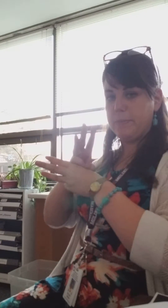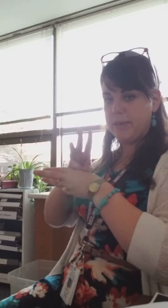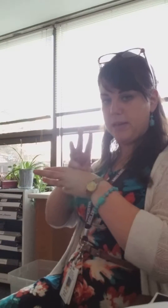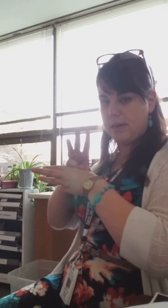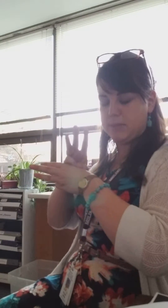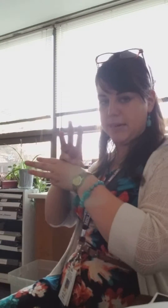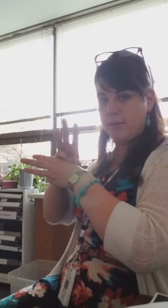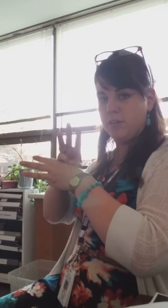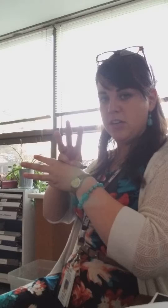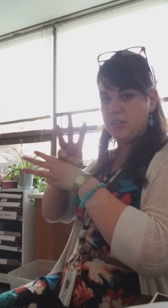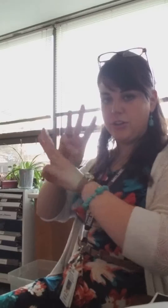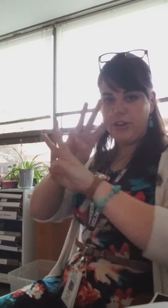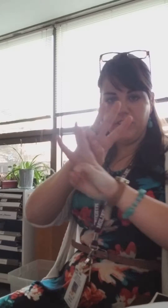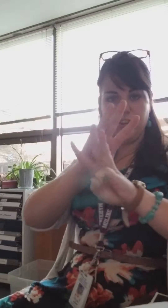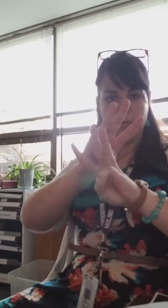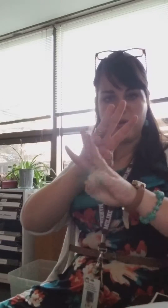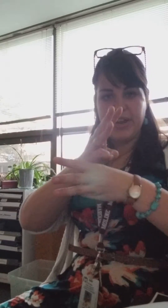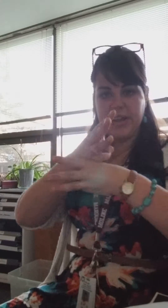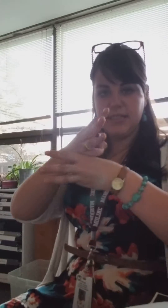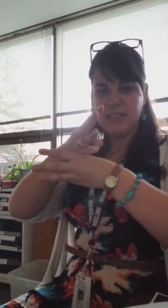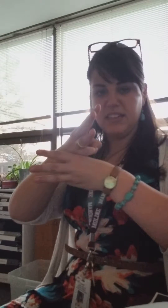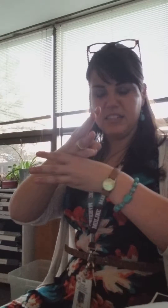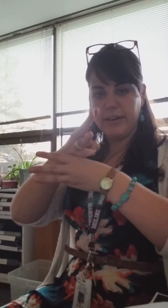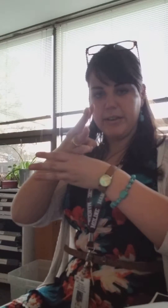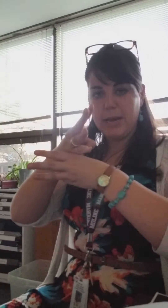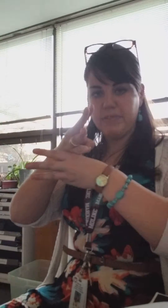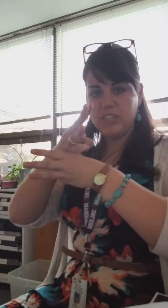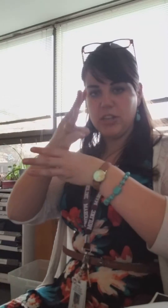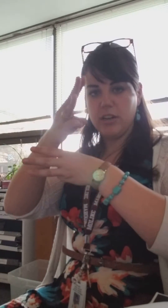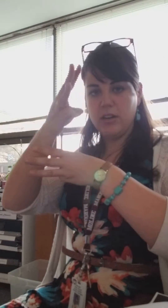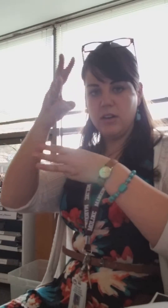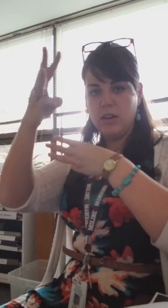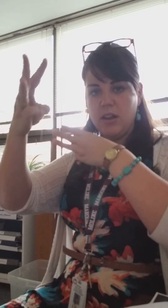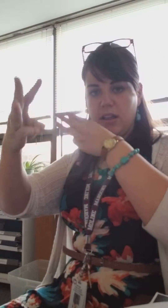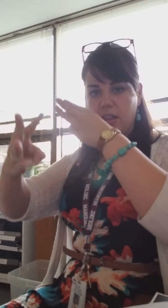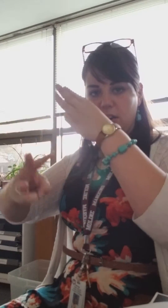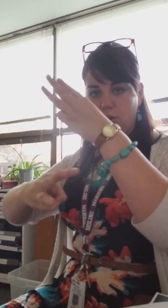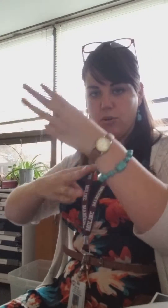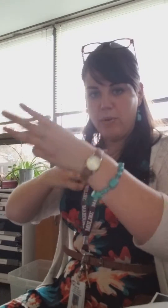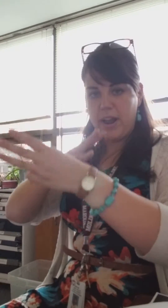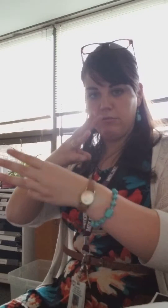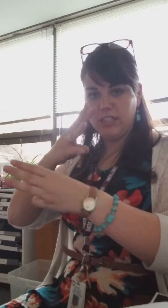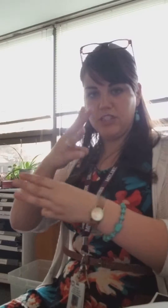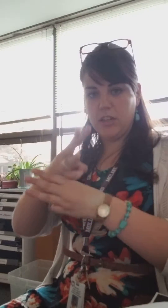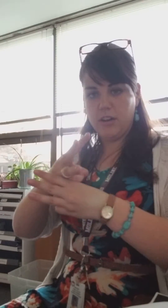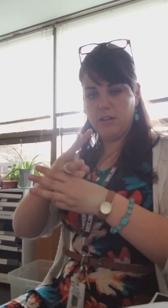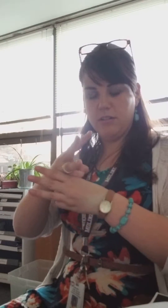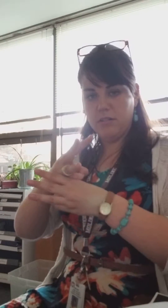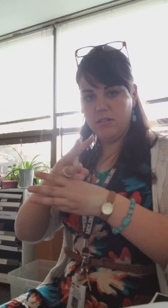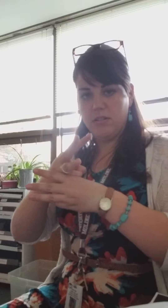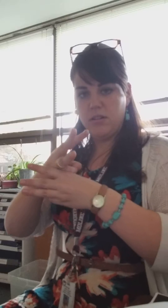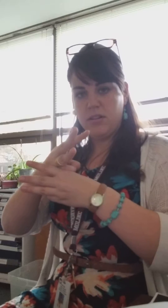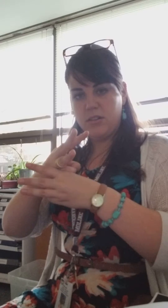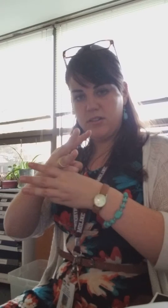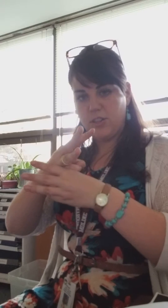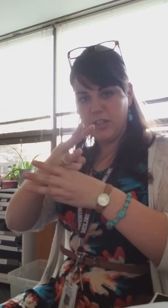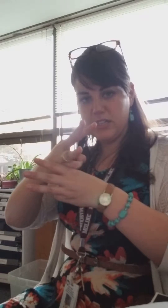but upside down. So you have your W hands, they're sitting on top of each other, and they go around each other. So